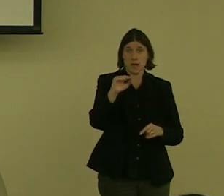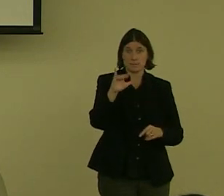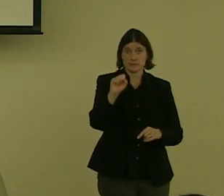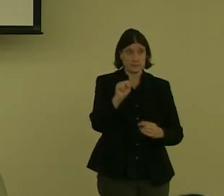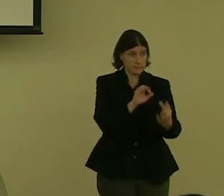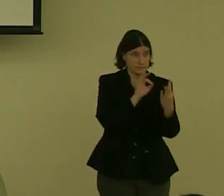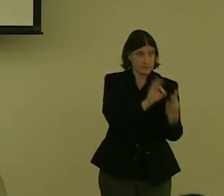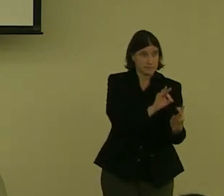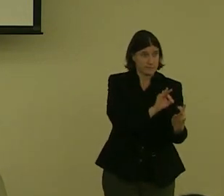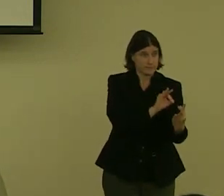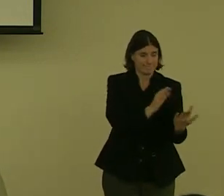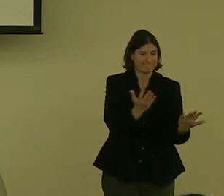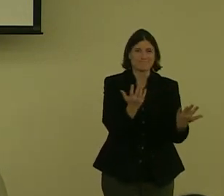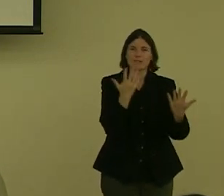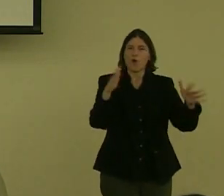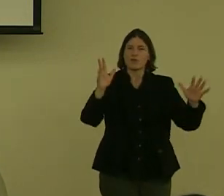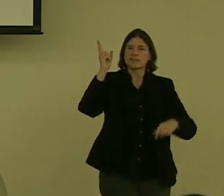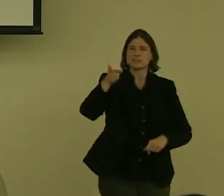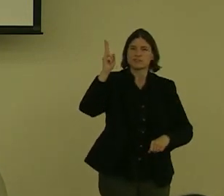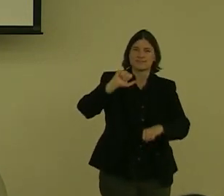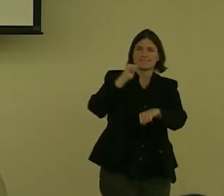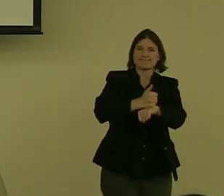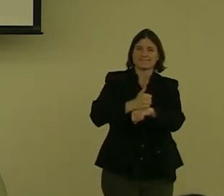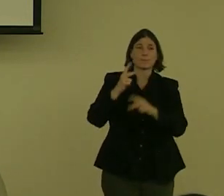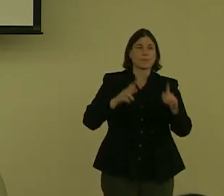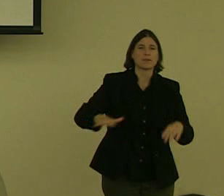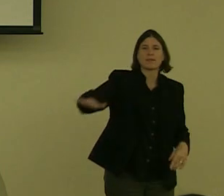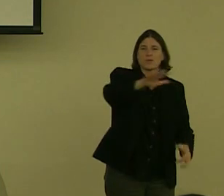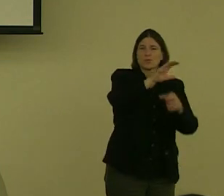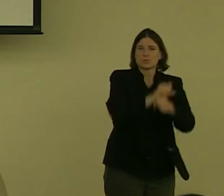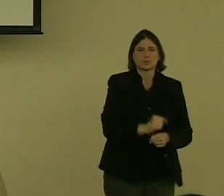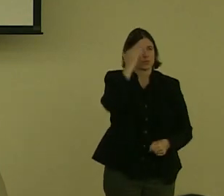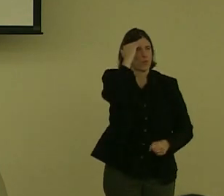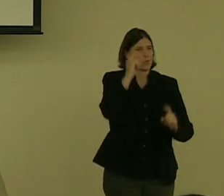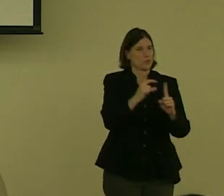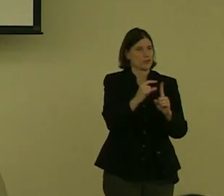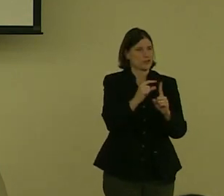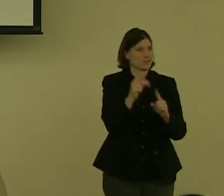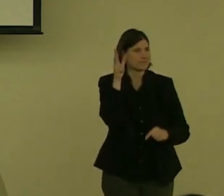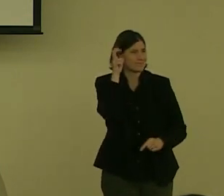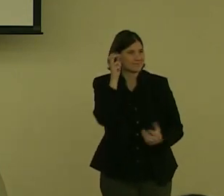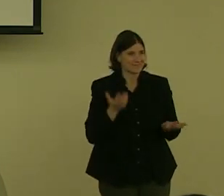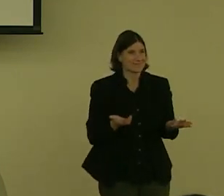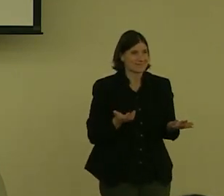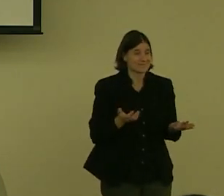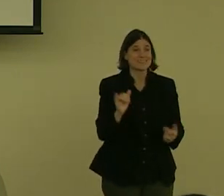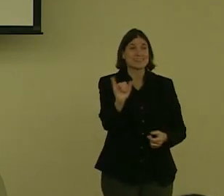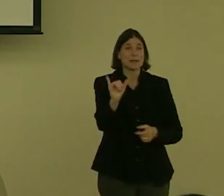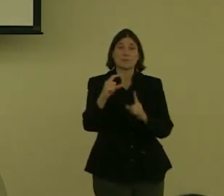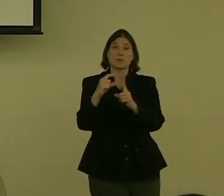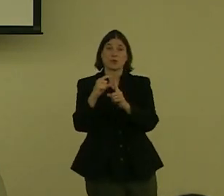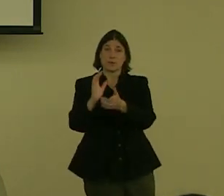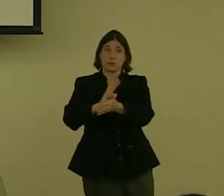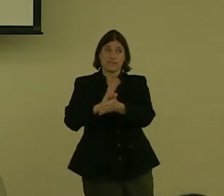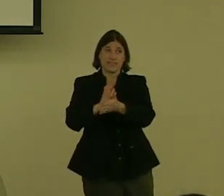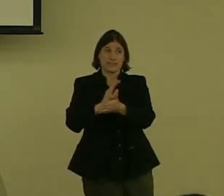perhaps cinema is a better term than going to the movies, because they're also the talkies, and they're also, now they're the